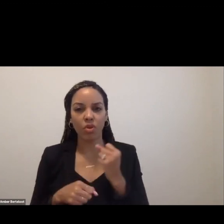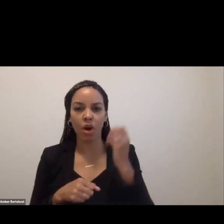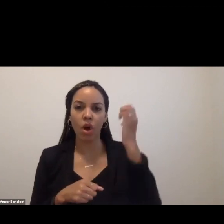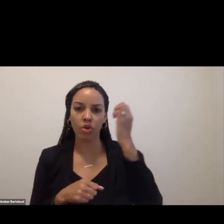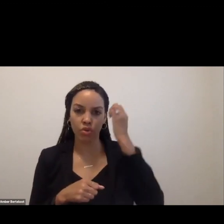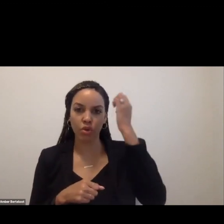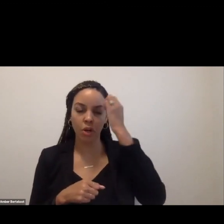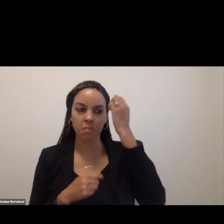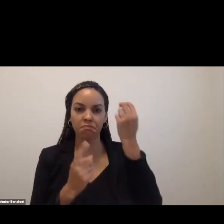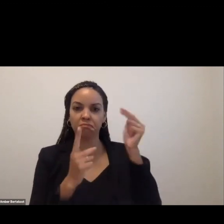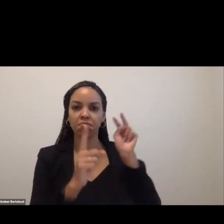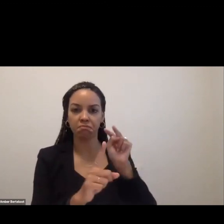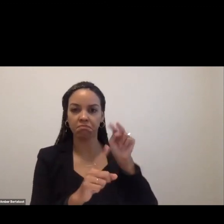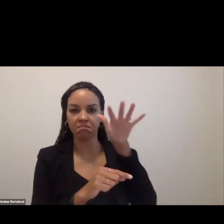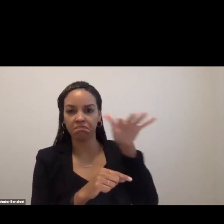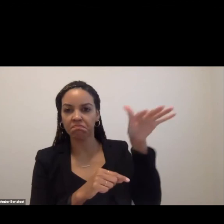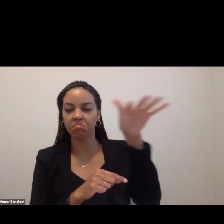orientation. So